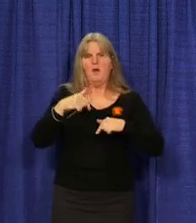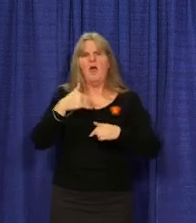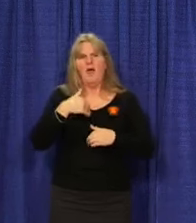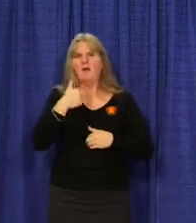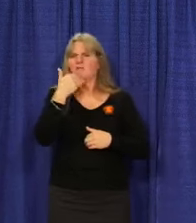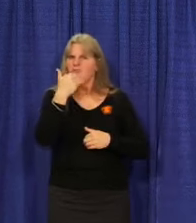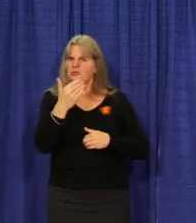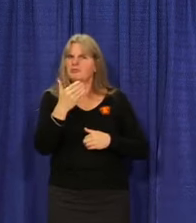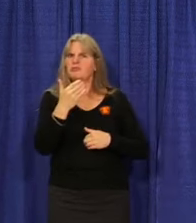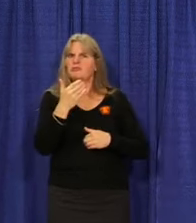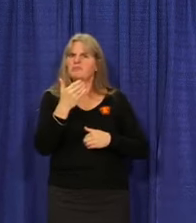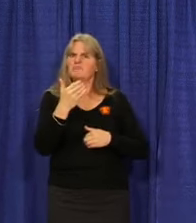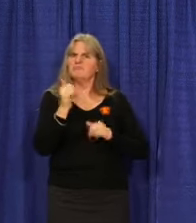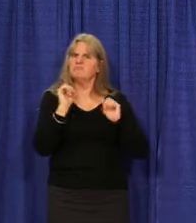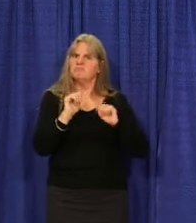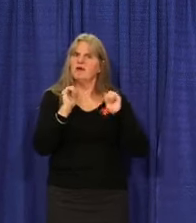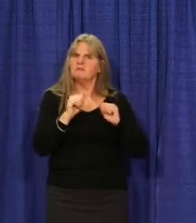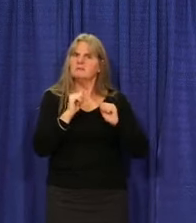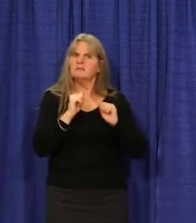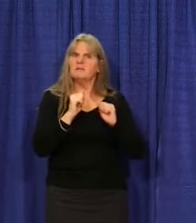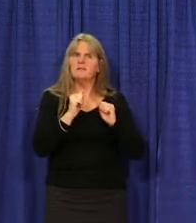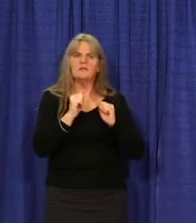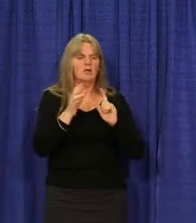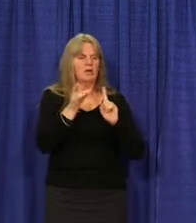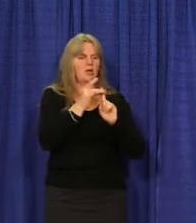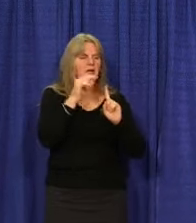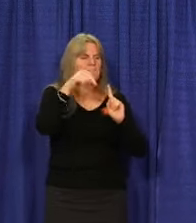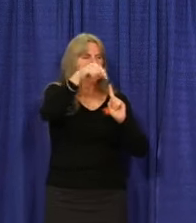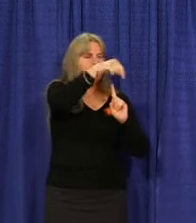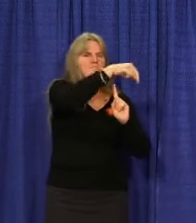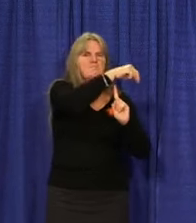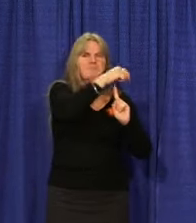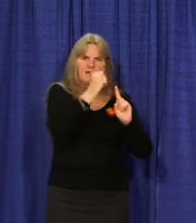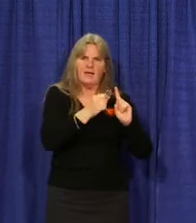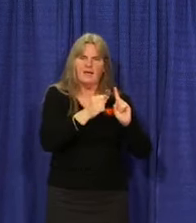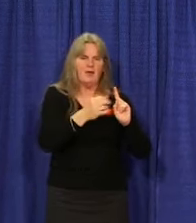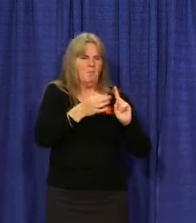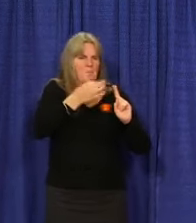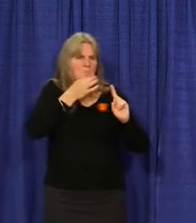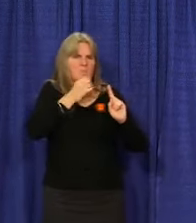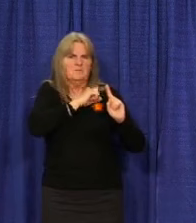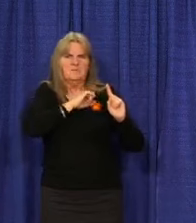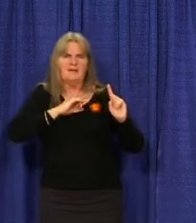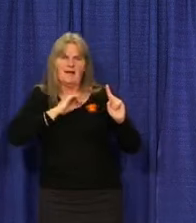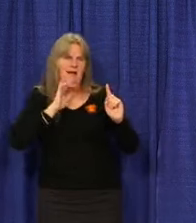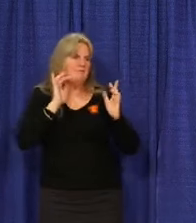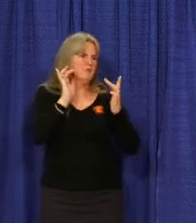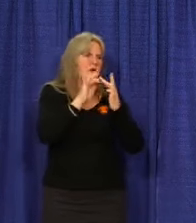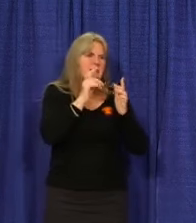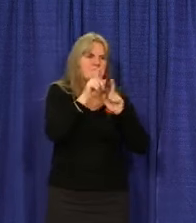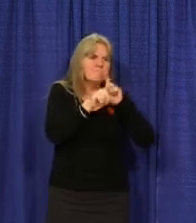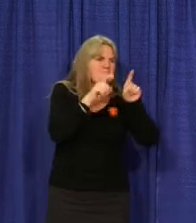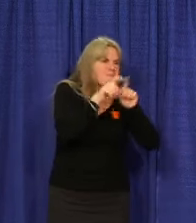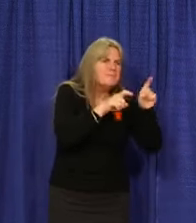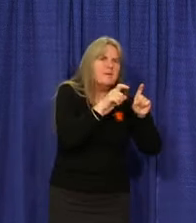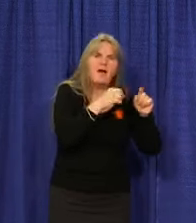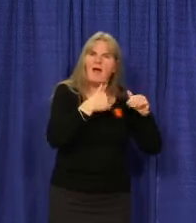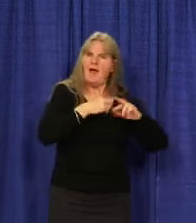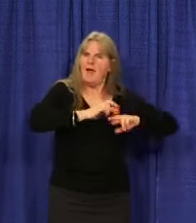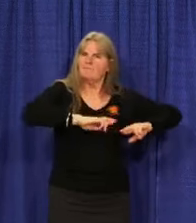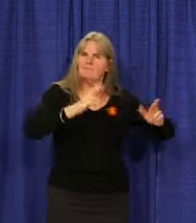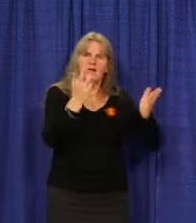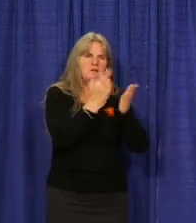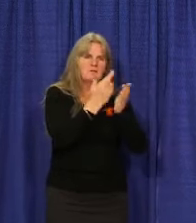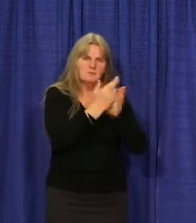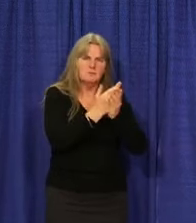have, I would say, we have substantial expertise in contact tracing, and we